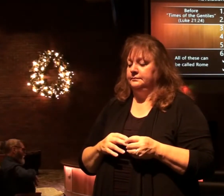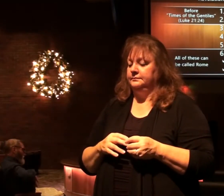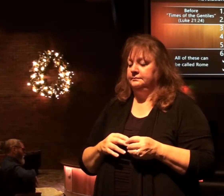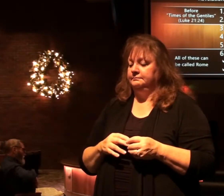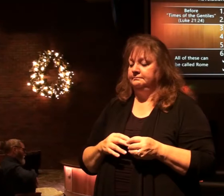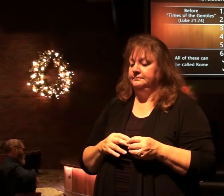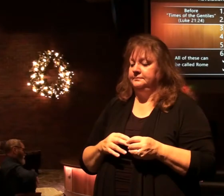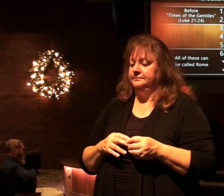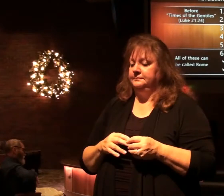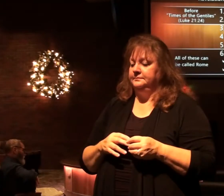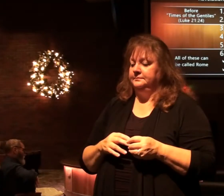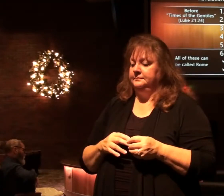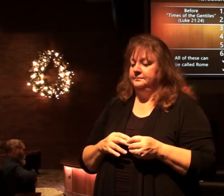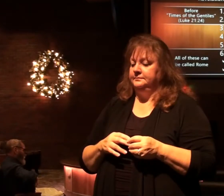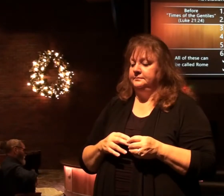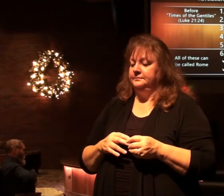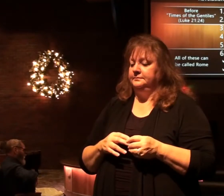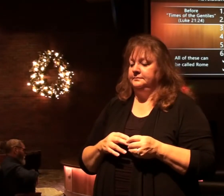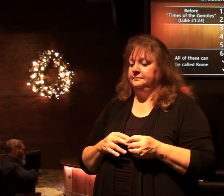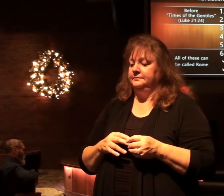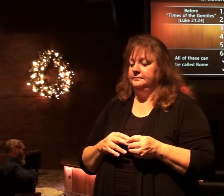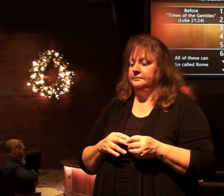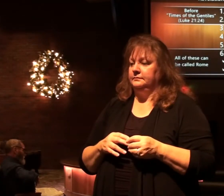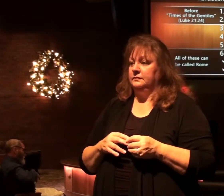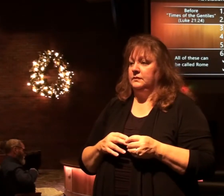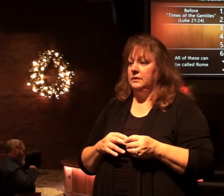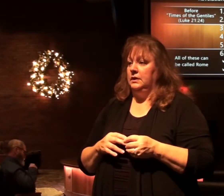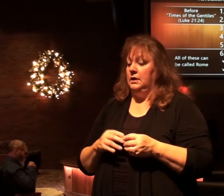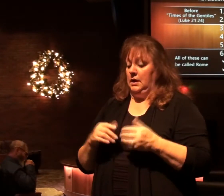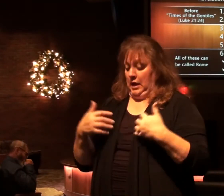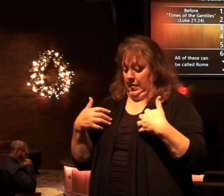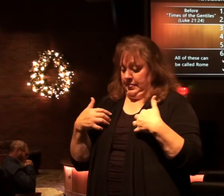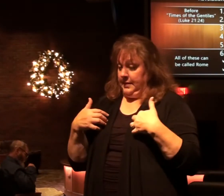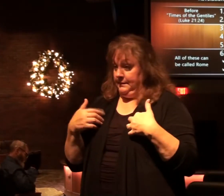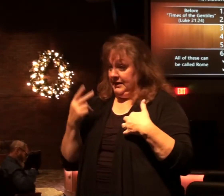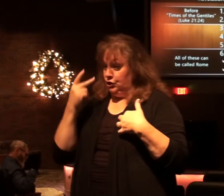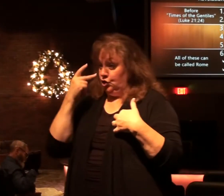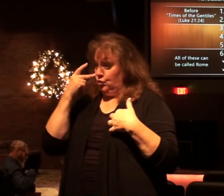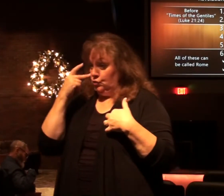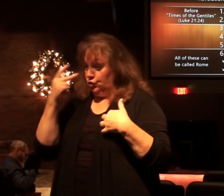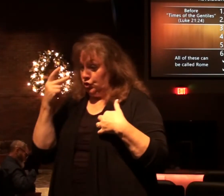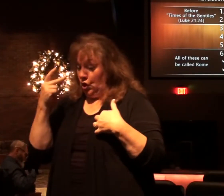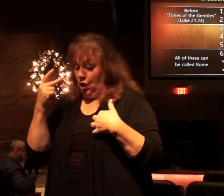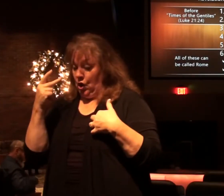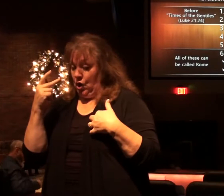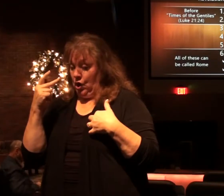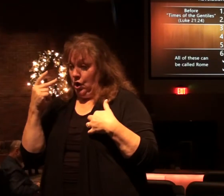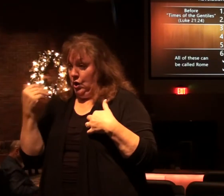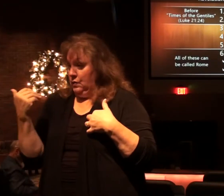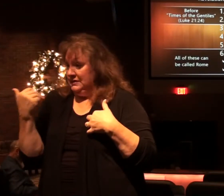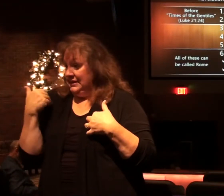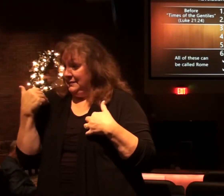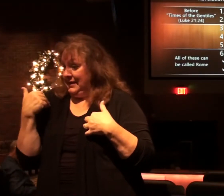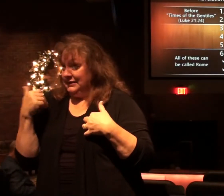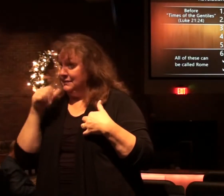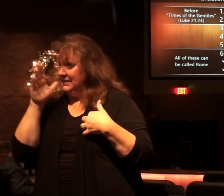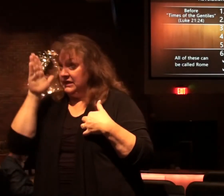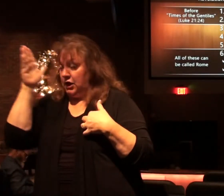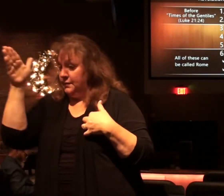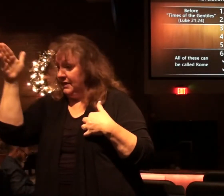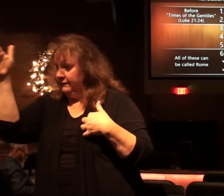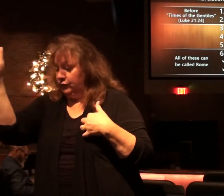passages on this, but the beast that you saw was and is not, and is about to come out of the abyss and go